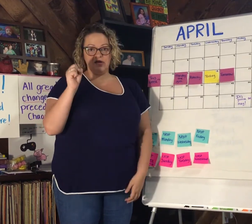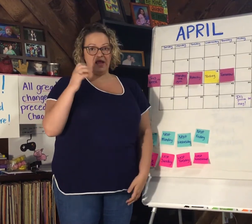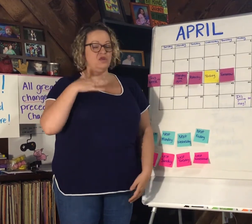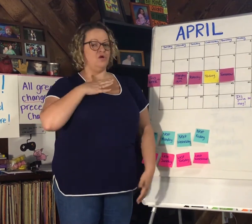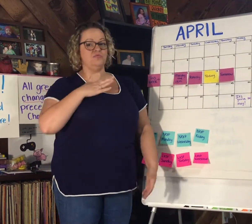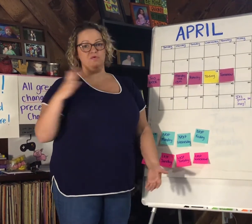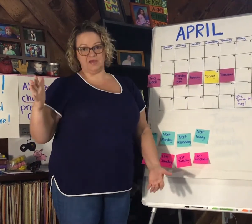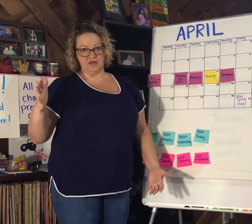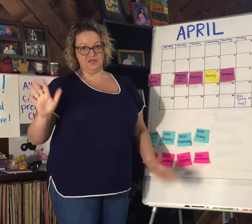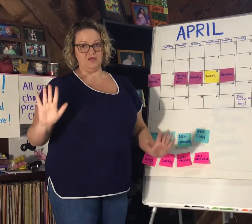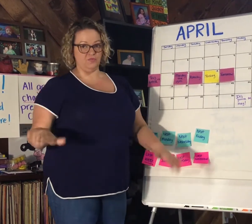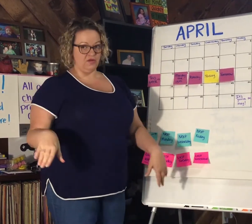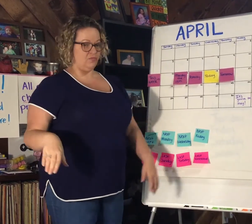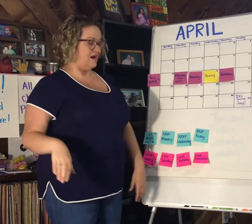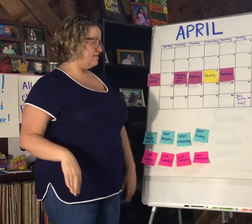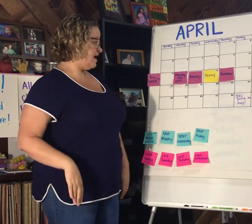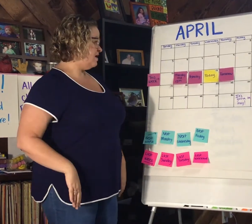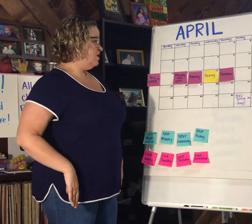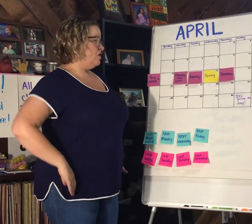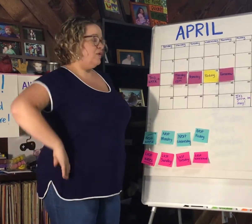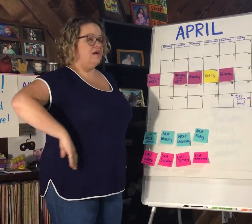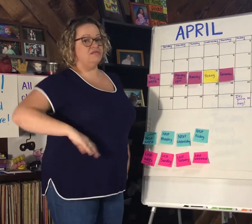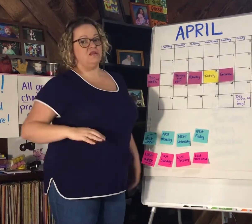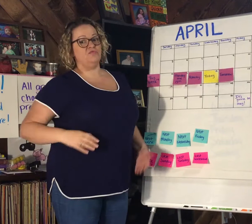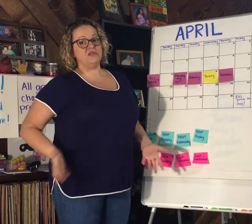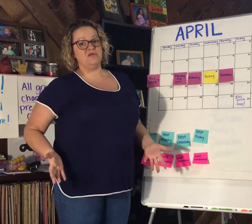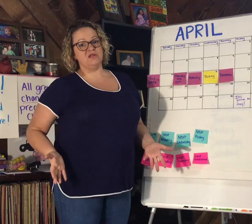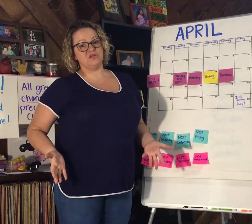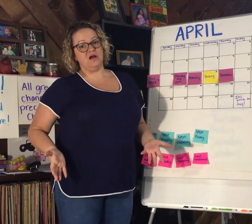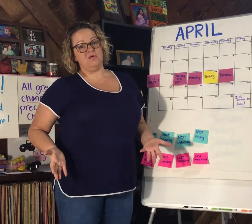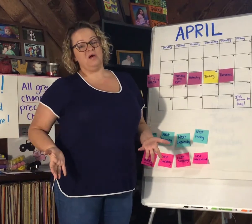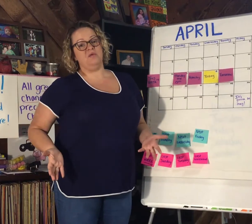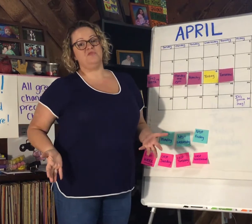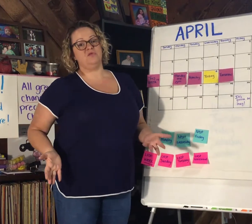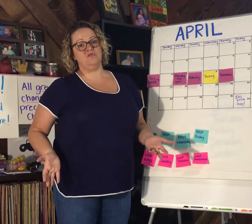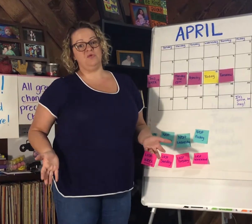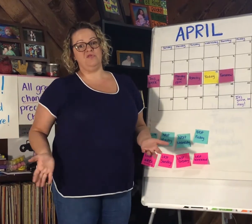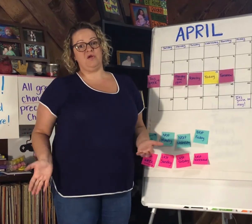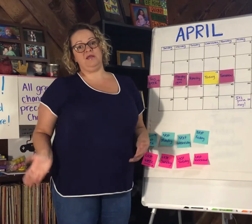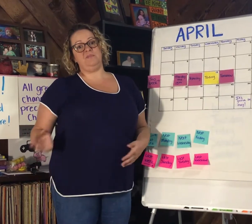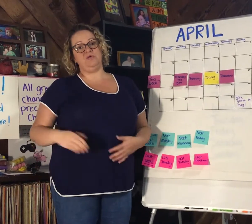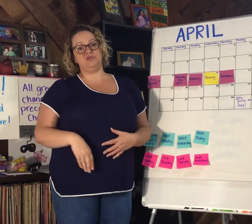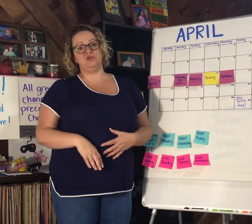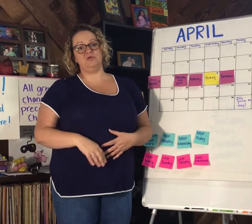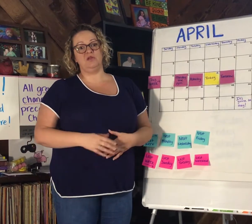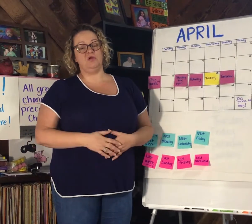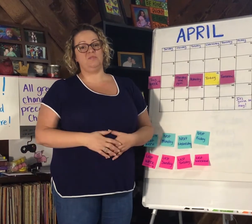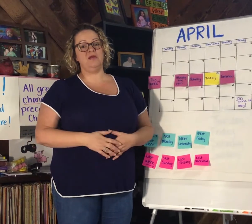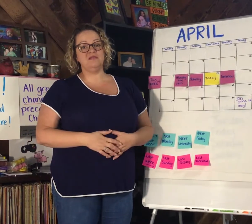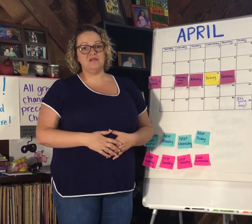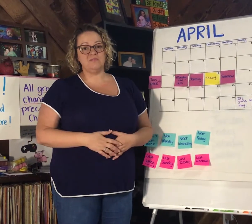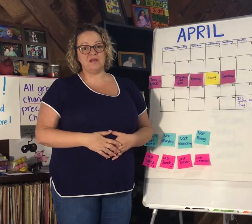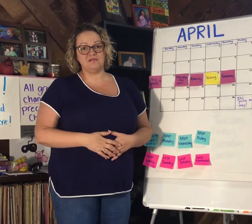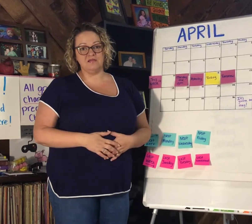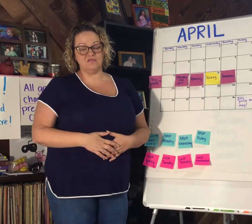Saturday, those kind of things. We got that. You guys did a really great job. For those of you who already uploaded your present tense practice sentence